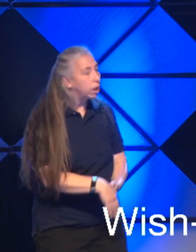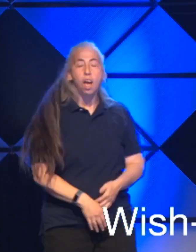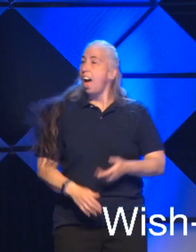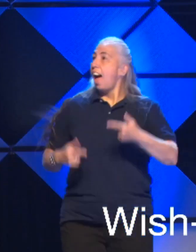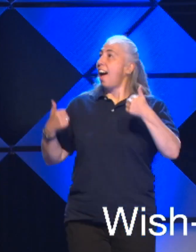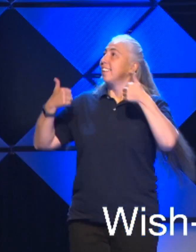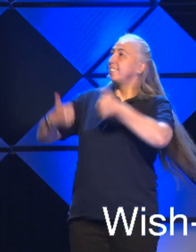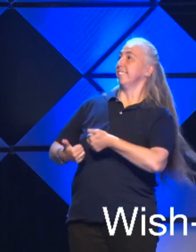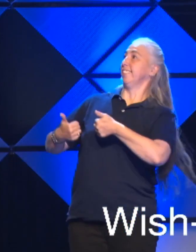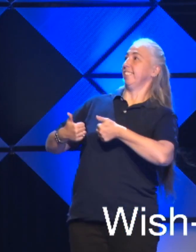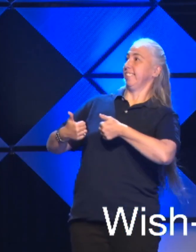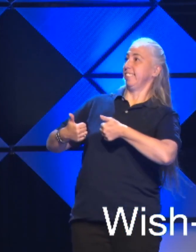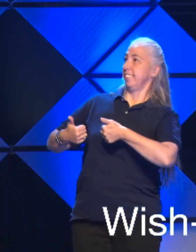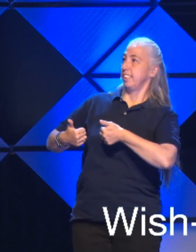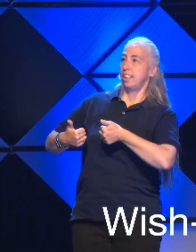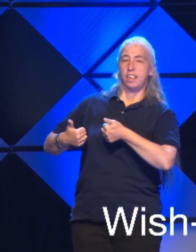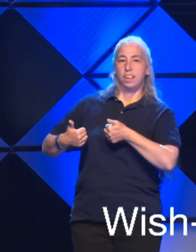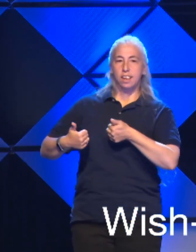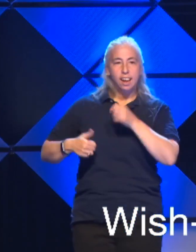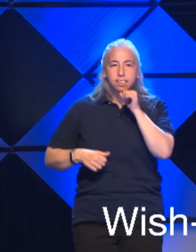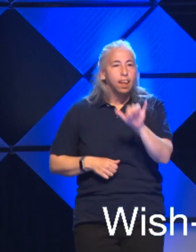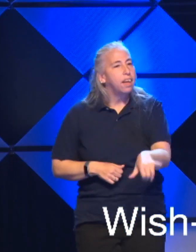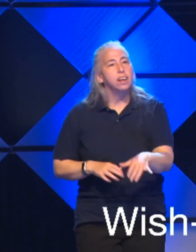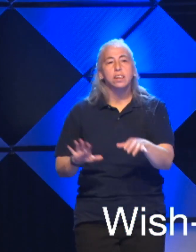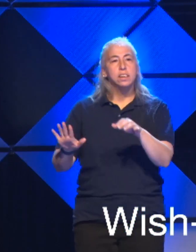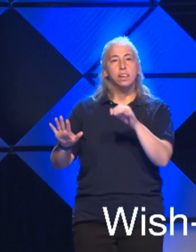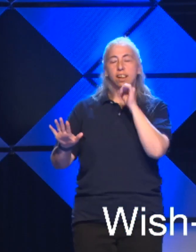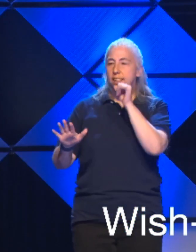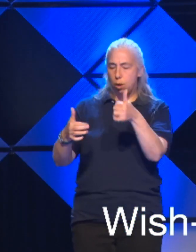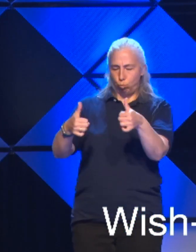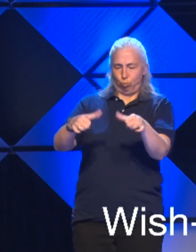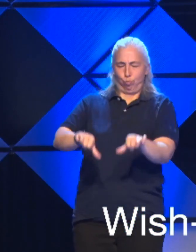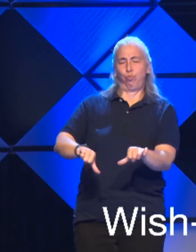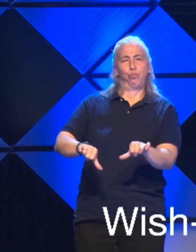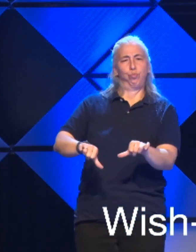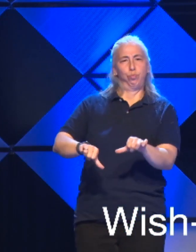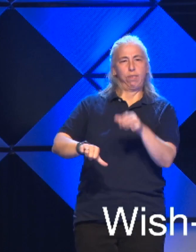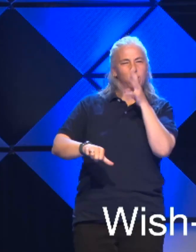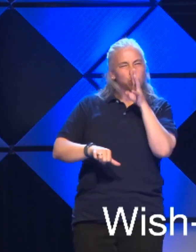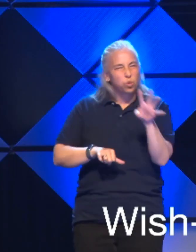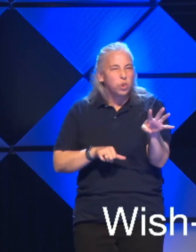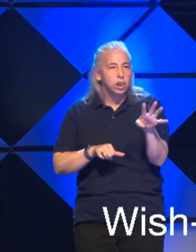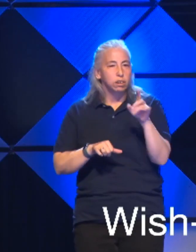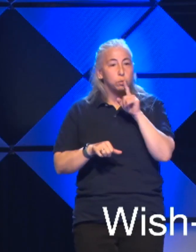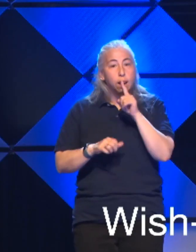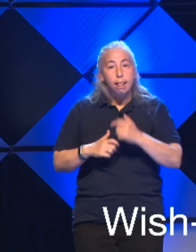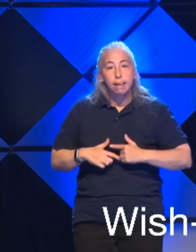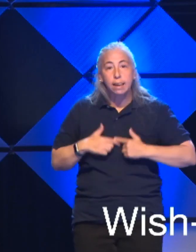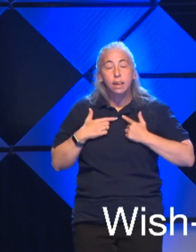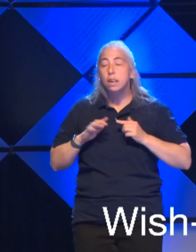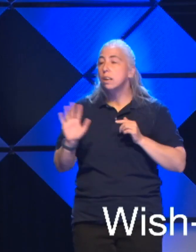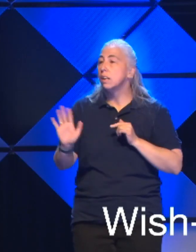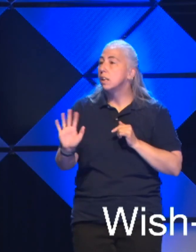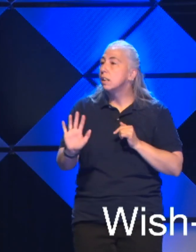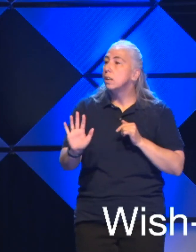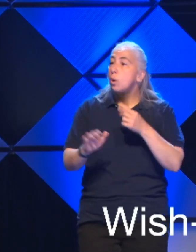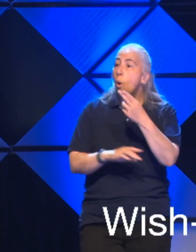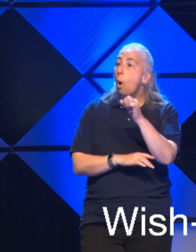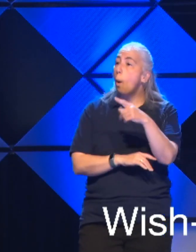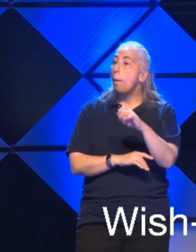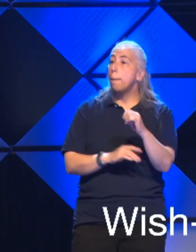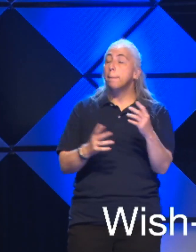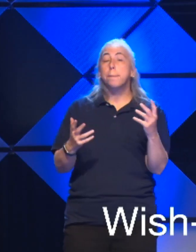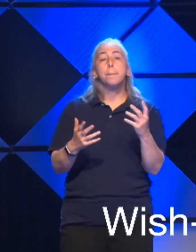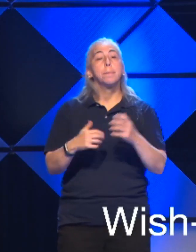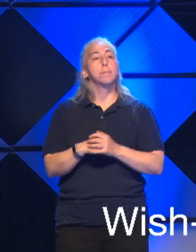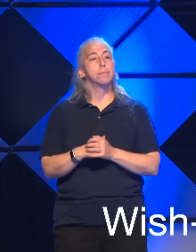It's not a dismiss of reality. It's not a denial of reality. Hope is, looking into the environment,